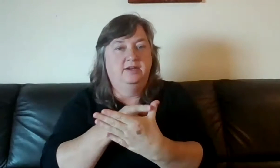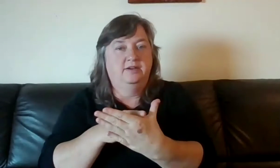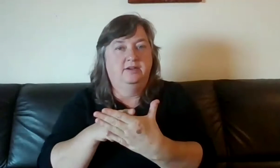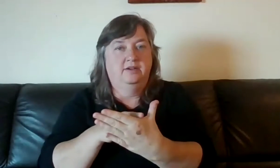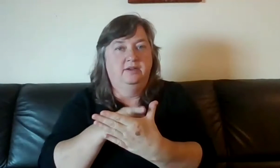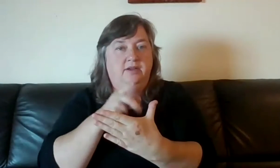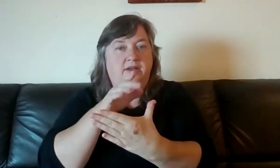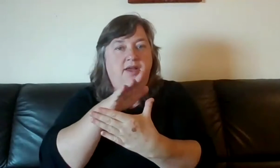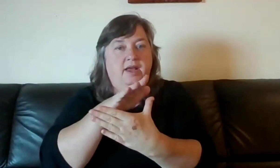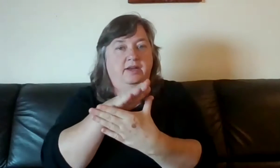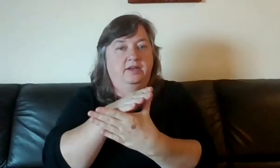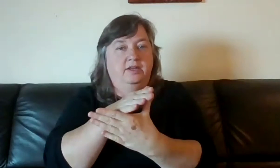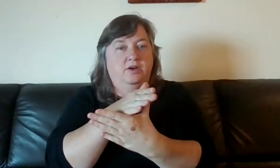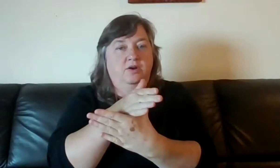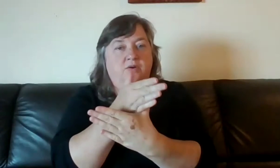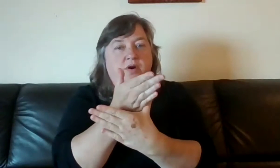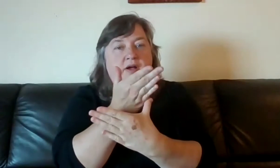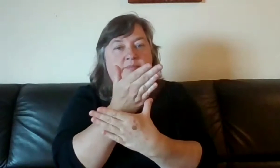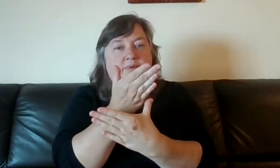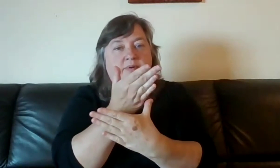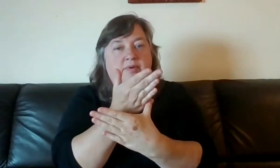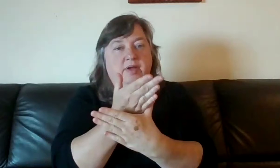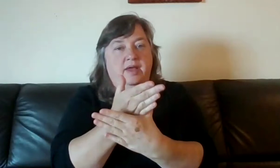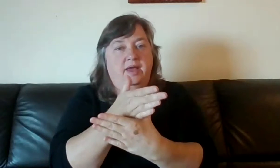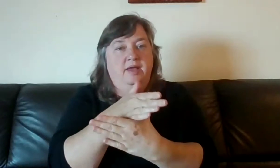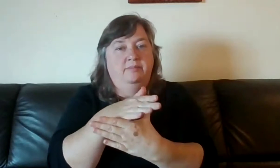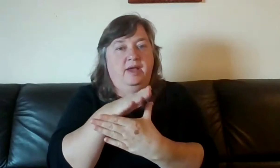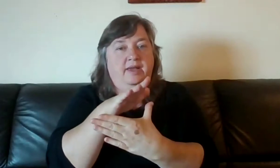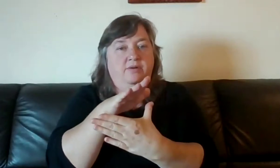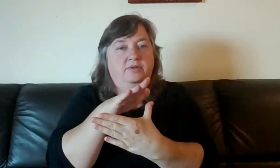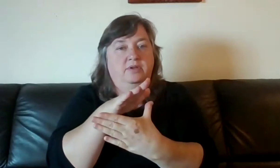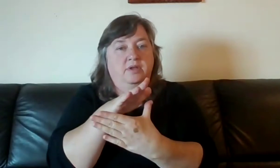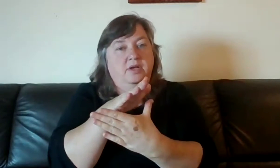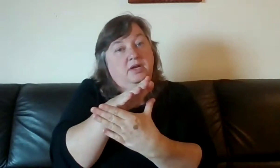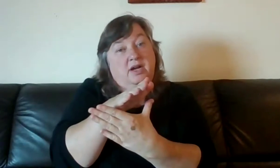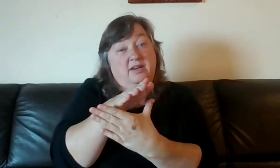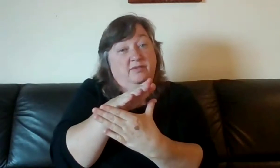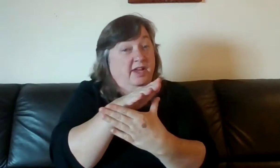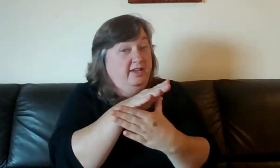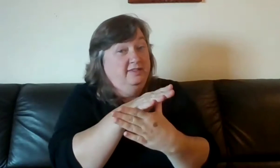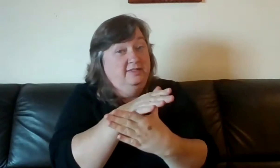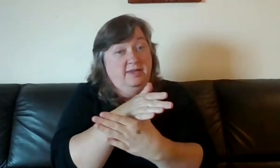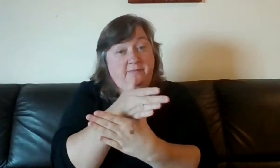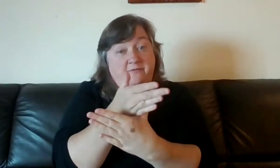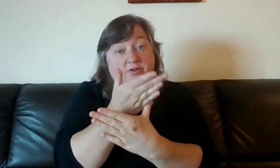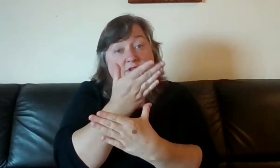here. And you're going to go up and back out. Kind of like some for